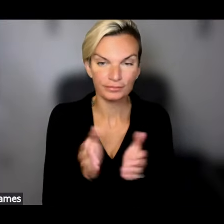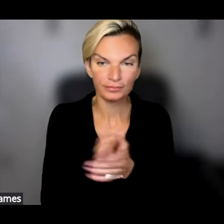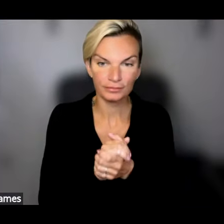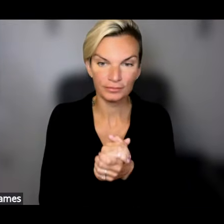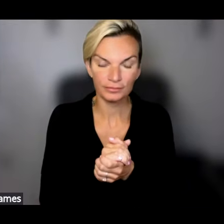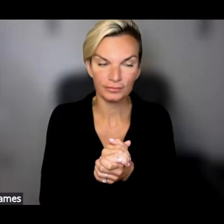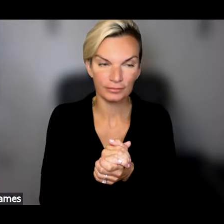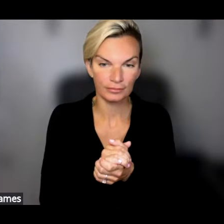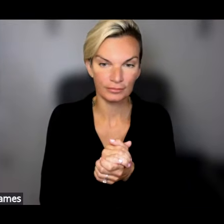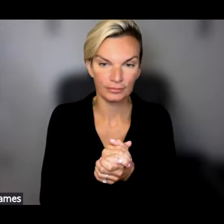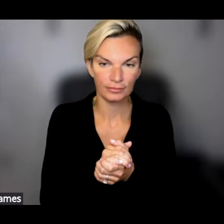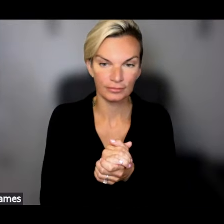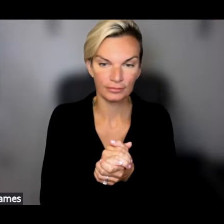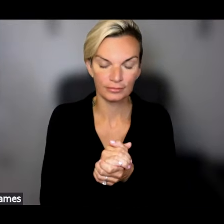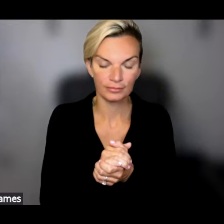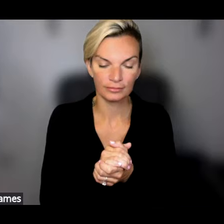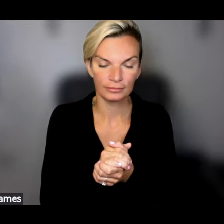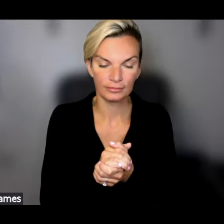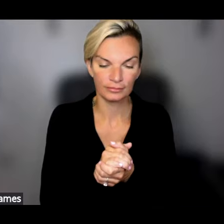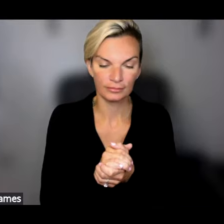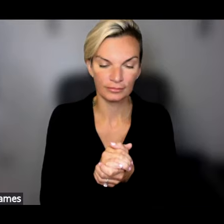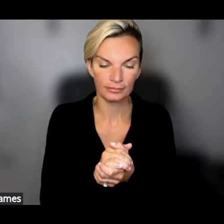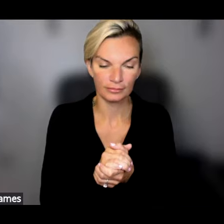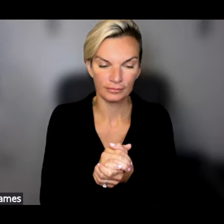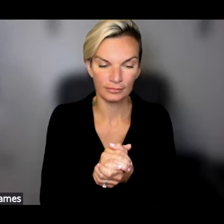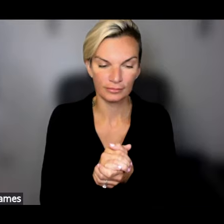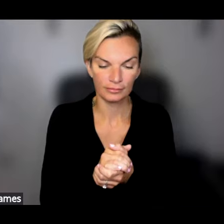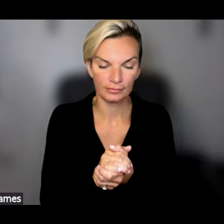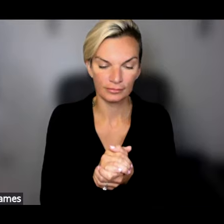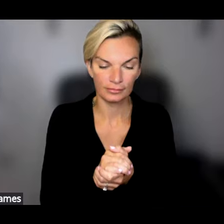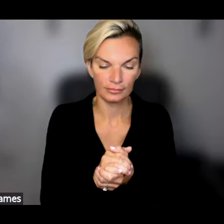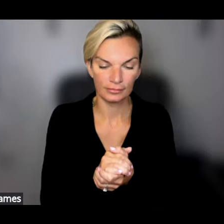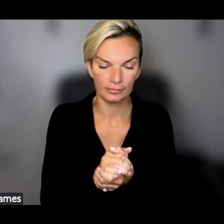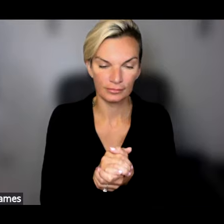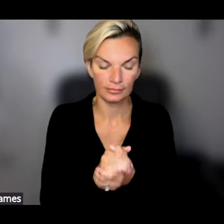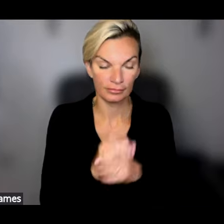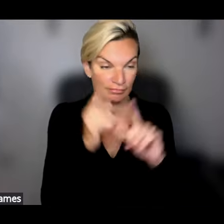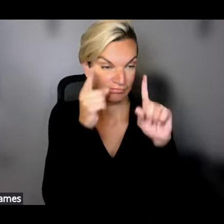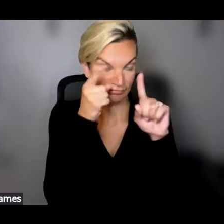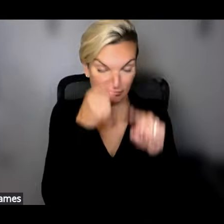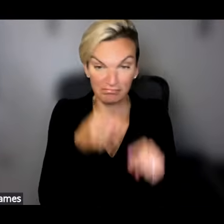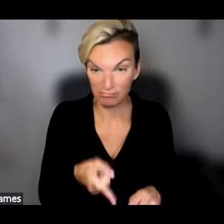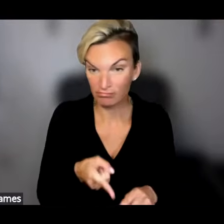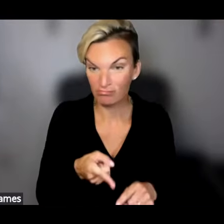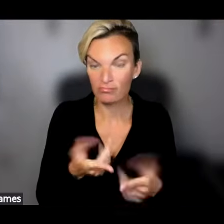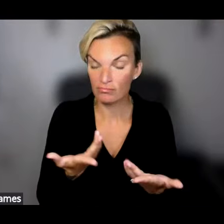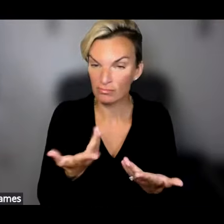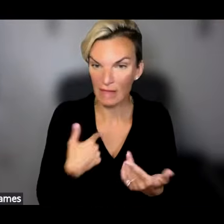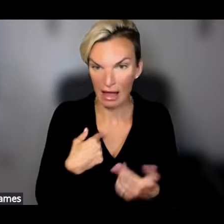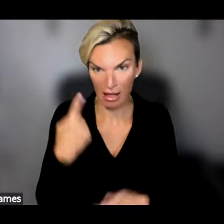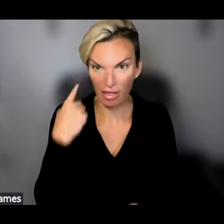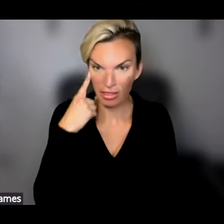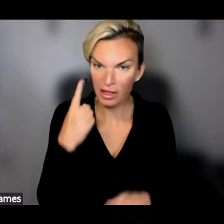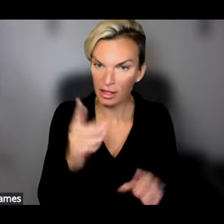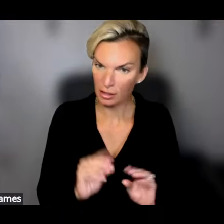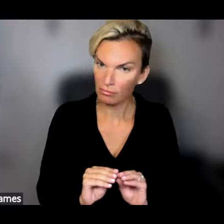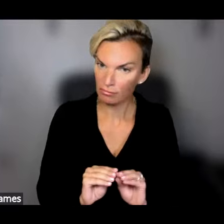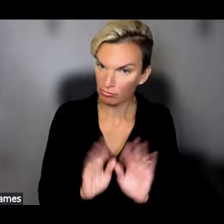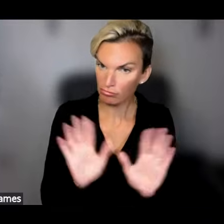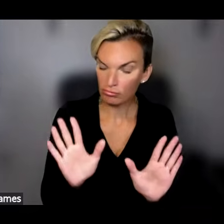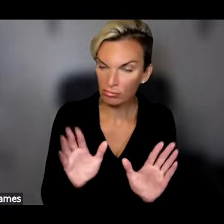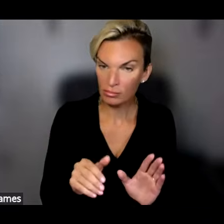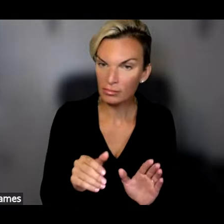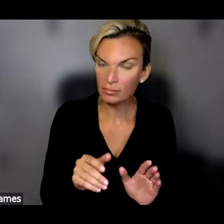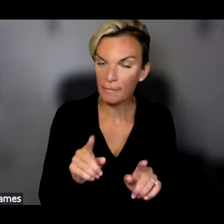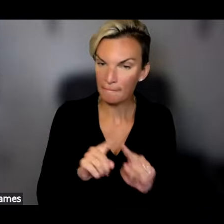the bullet points again highlight that issue, I think at least the caption should